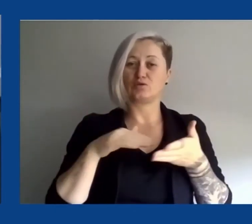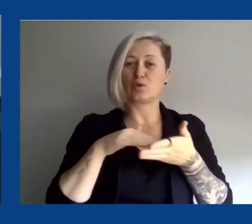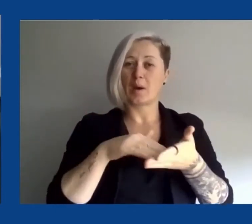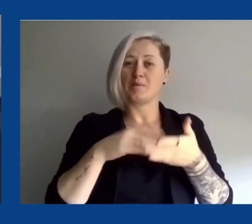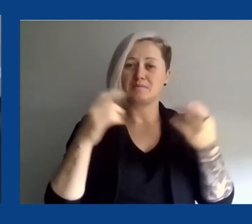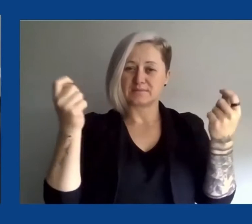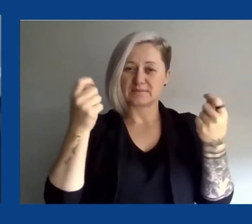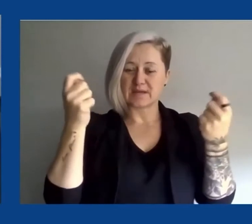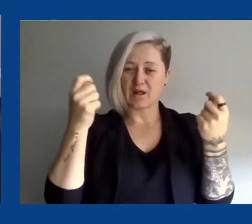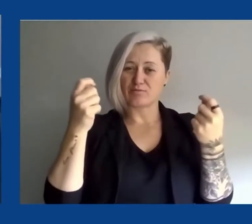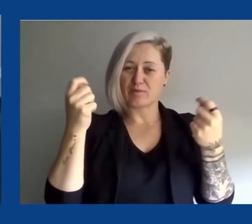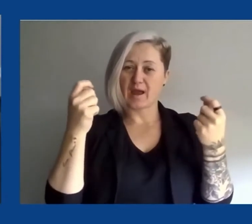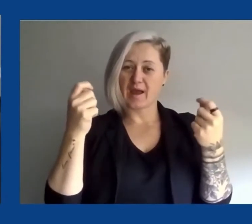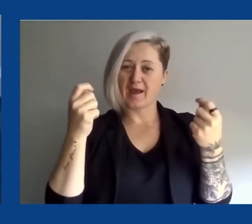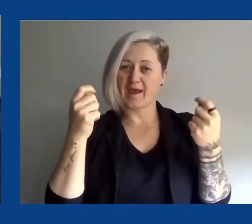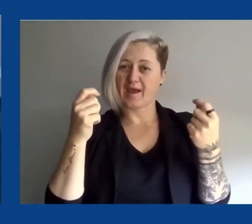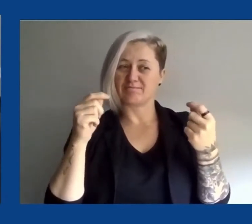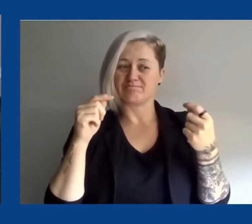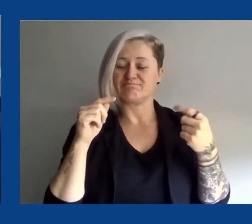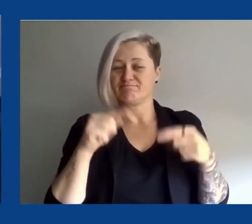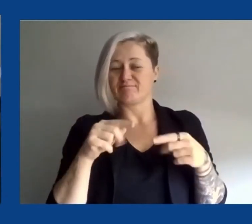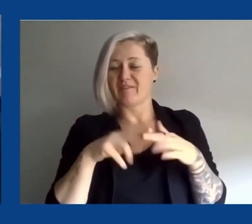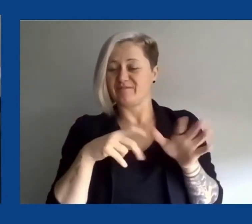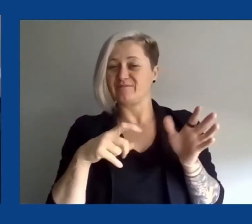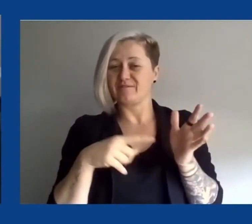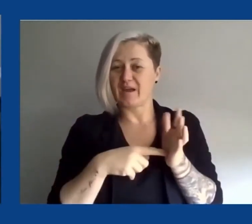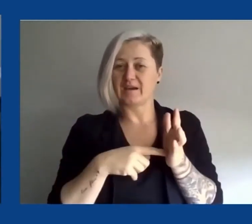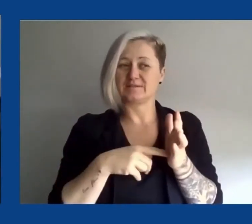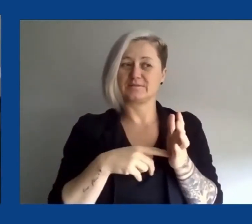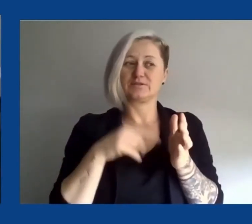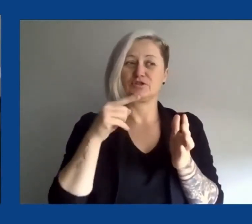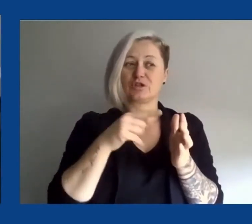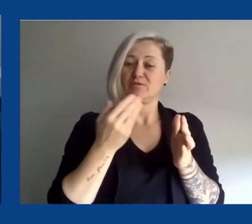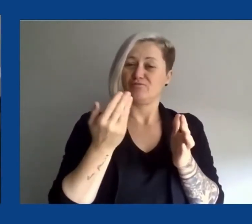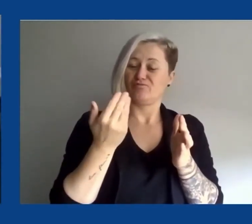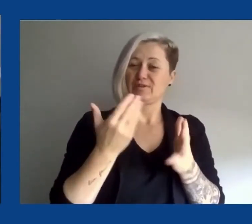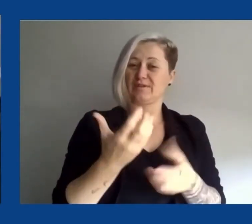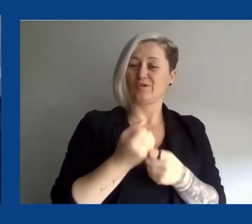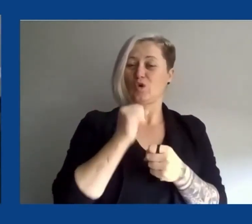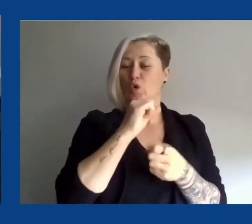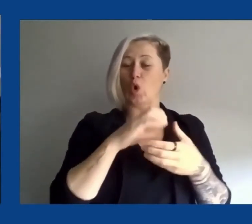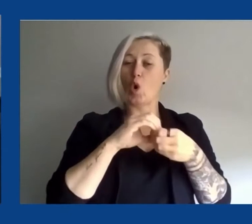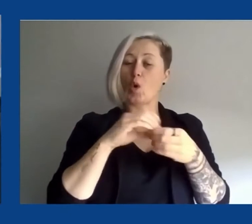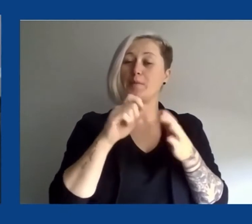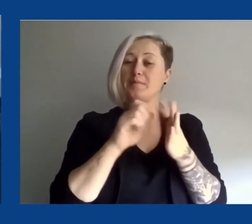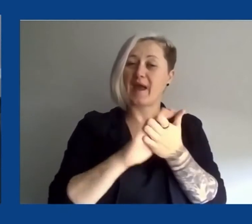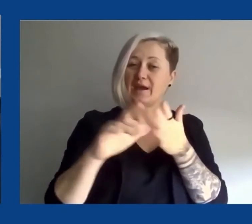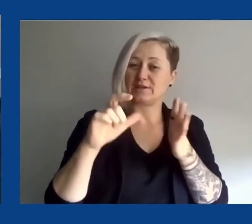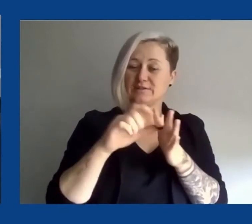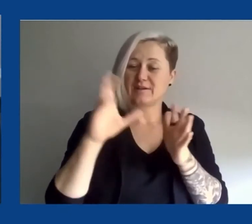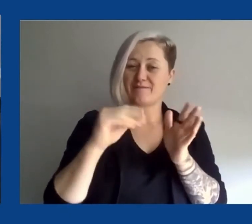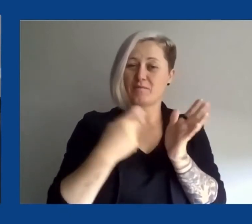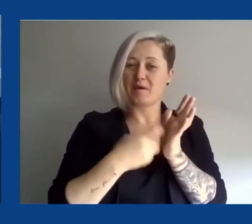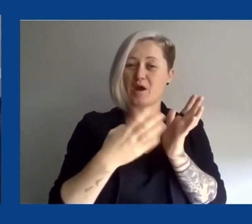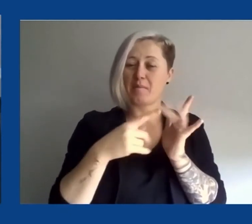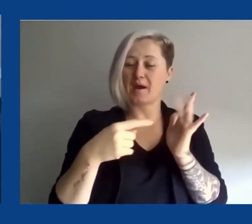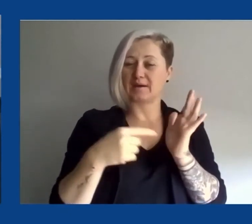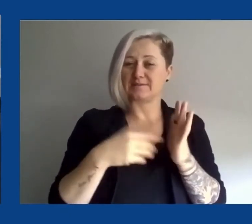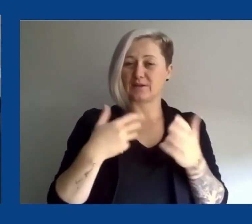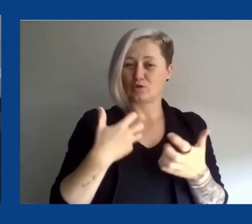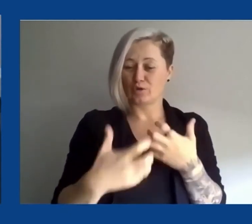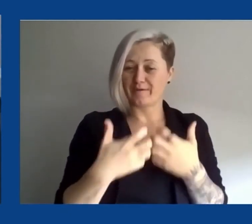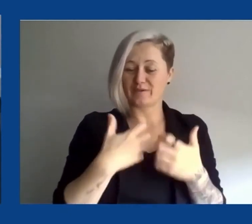celebrate that fact. Recently, she gained her own PhD from RMIT University, and this